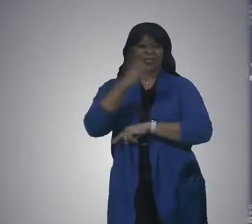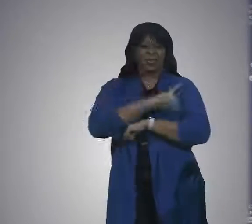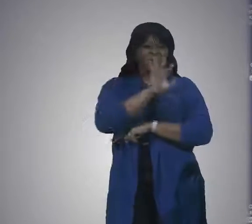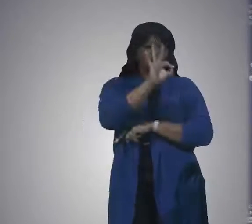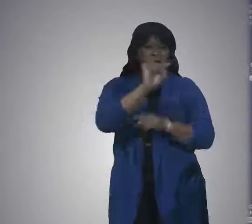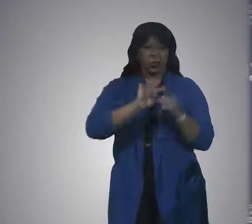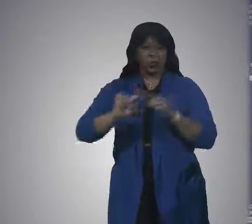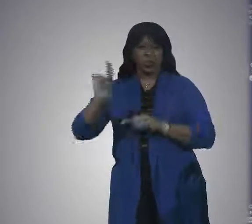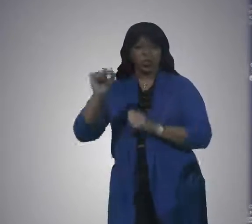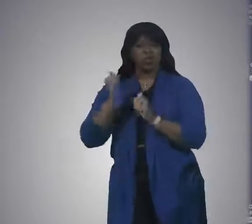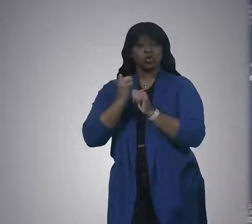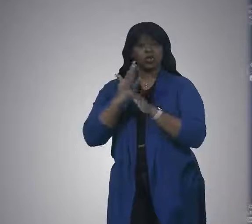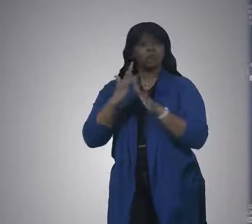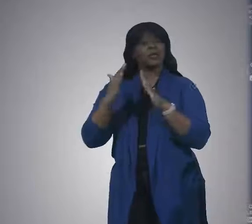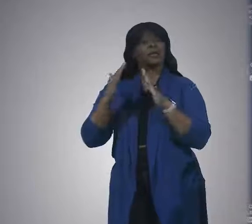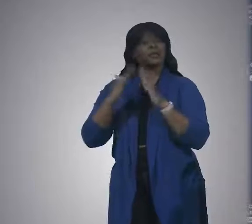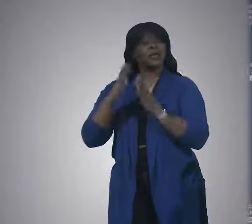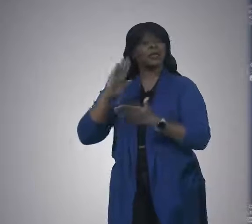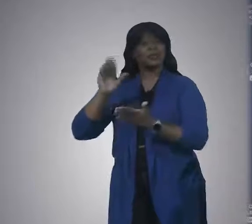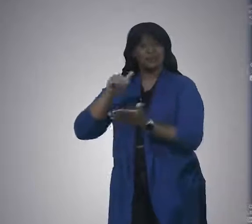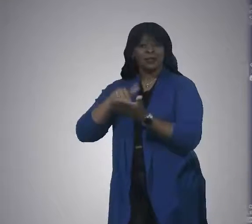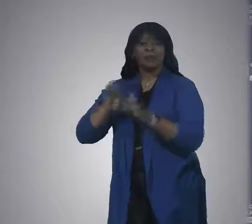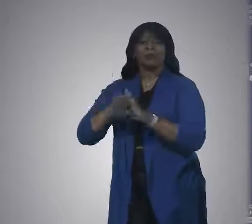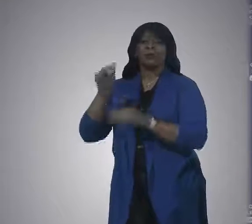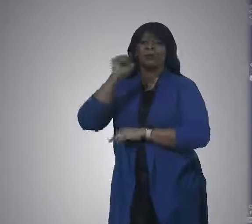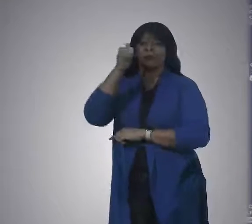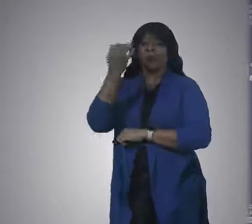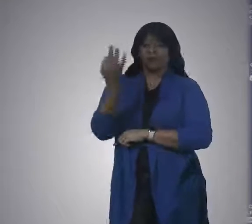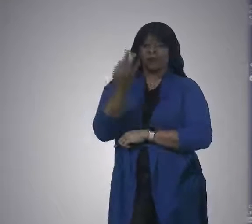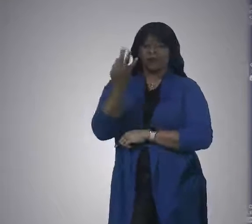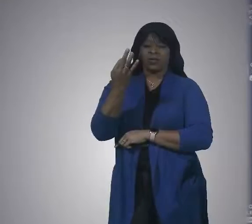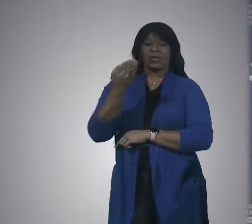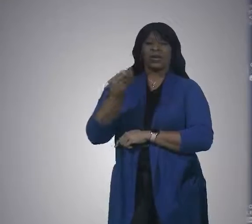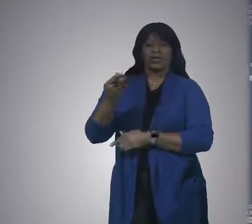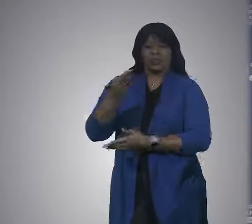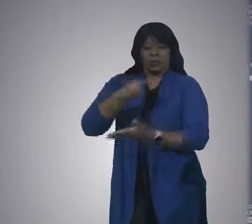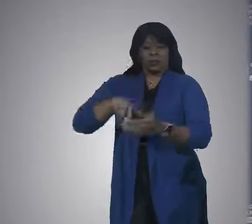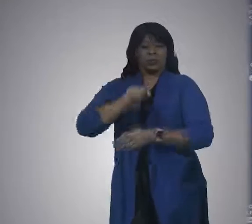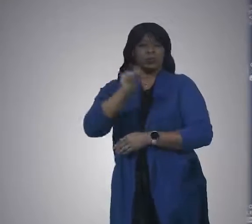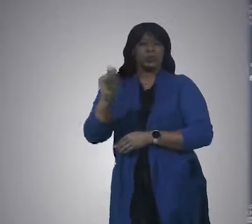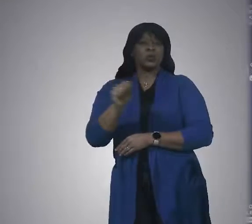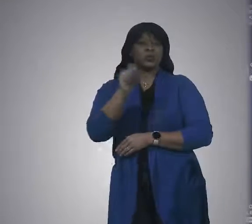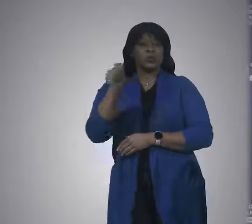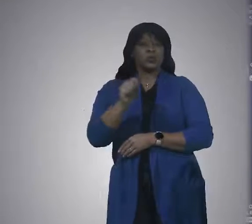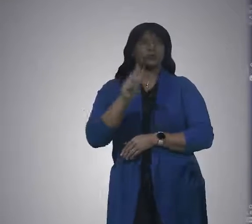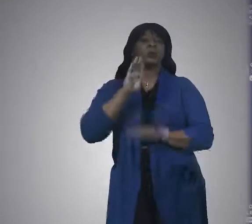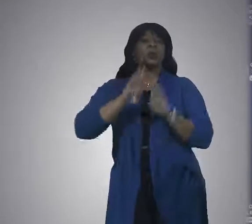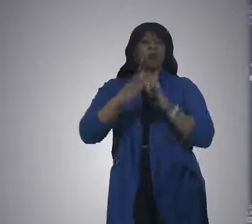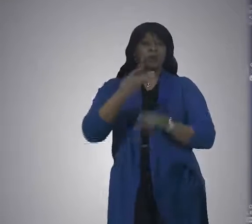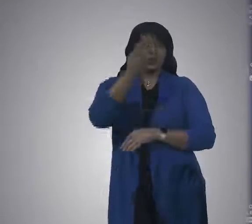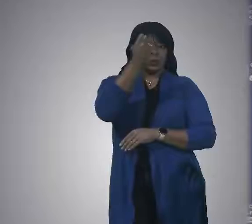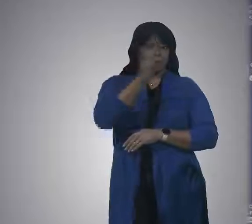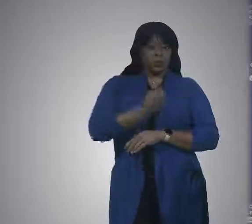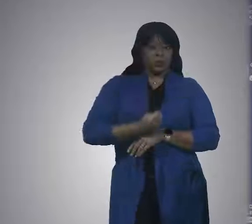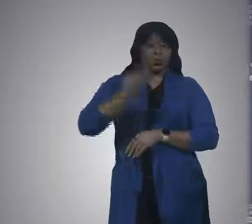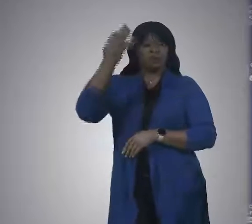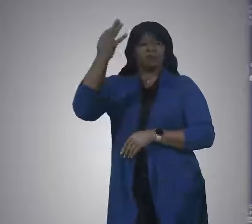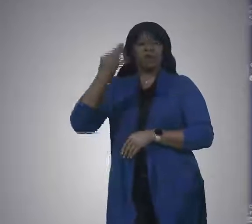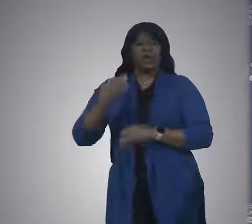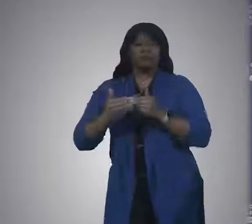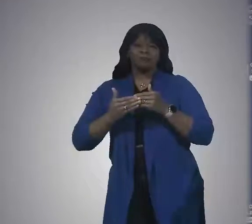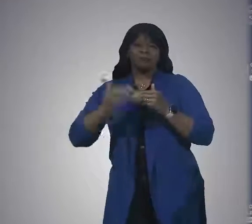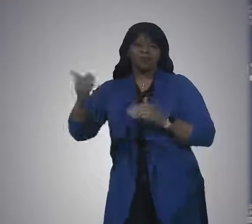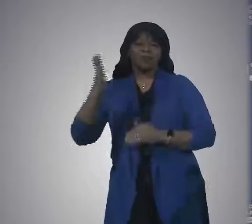1. And the Germantown site will be open tomorrow, which is Friday, and then next Tuesday. So they'll be open Tuesdays and Fridays for the foreseeable